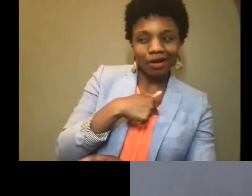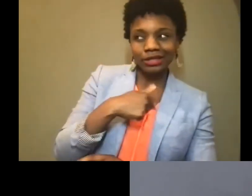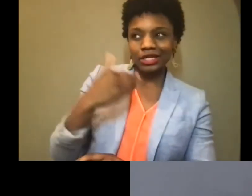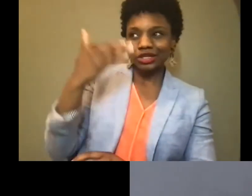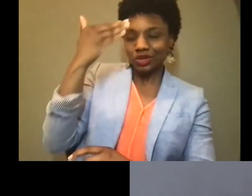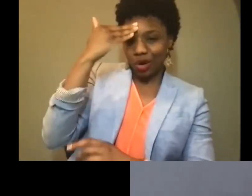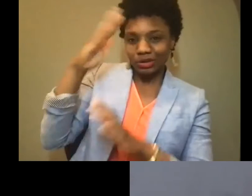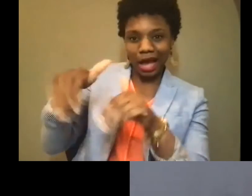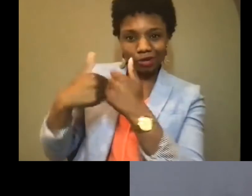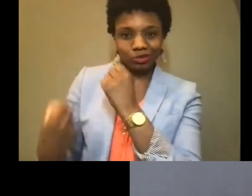goals.